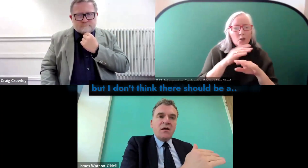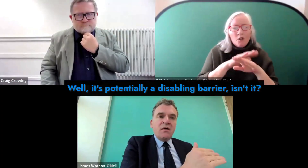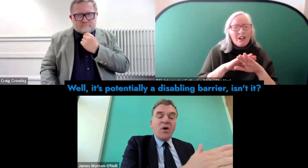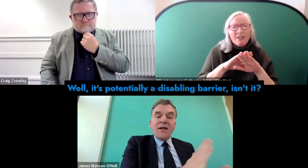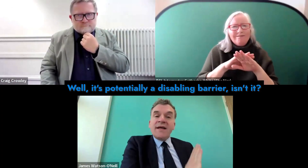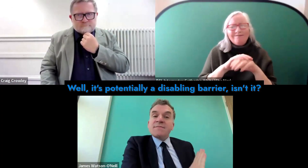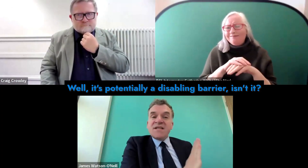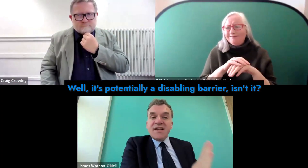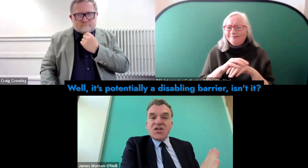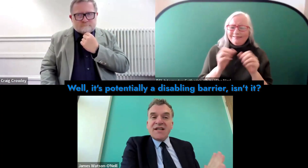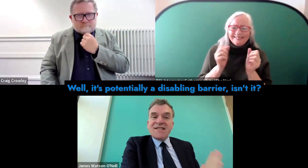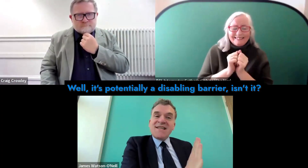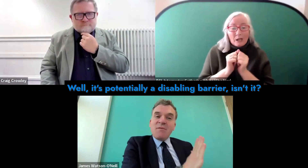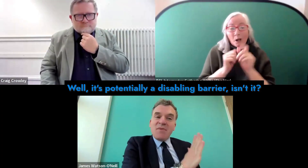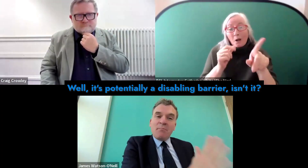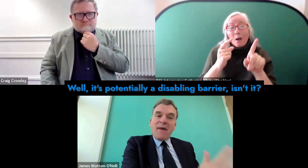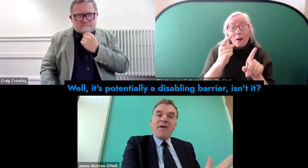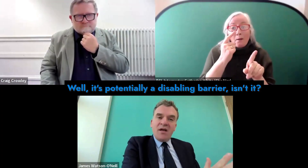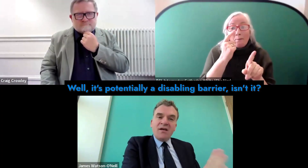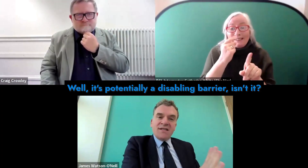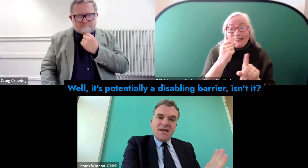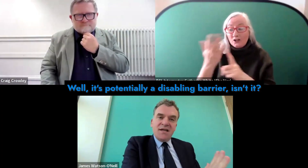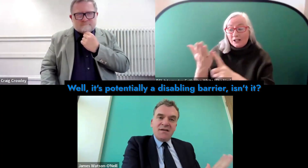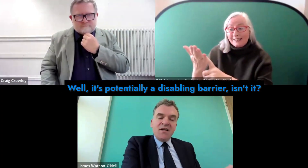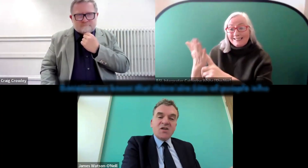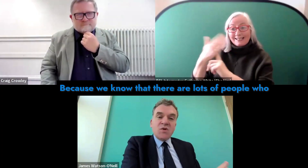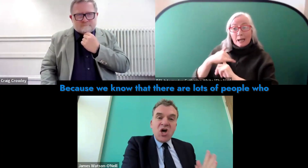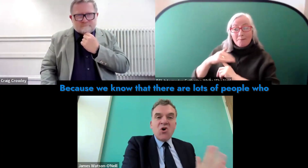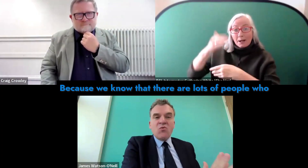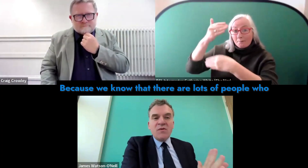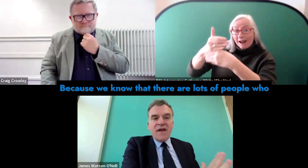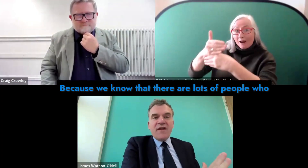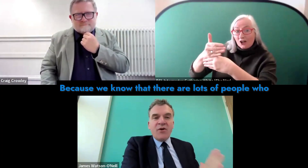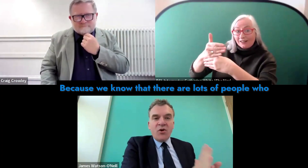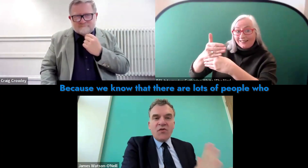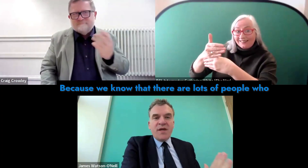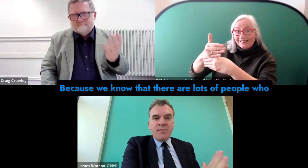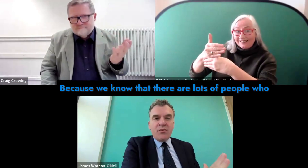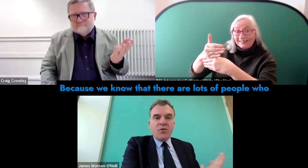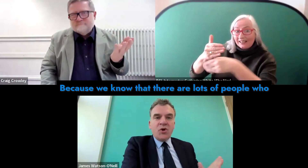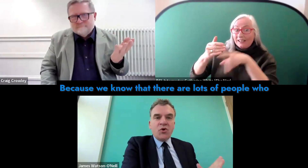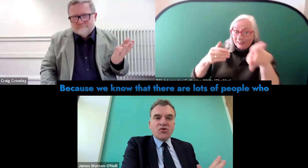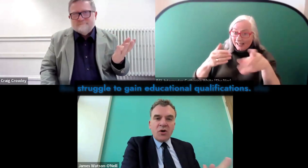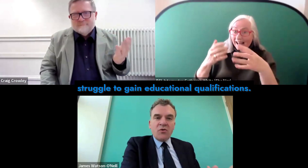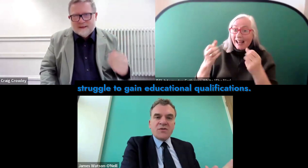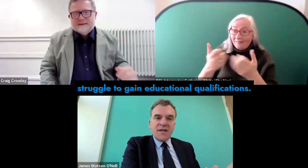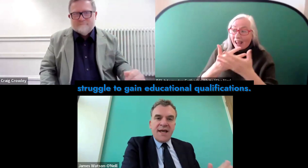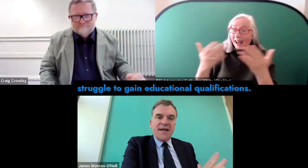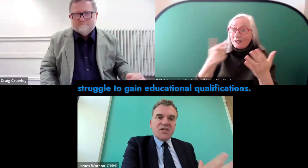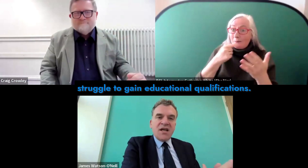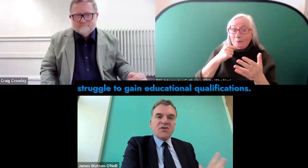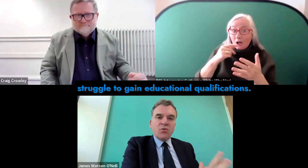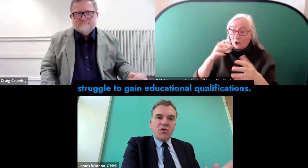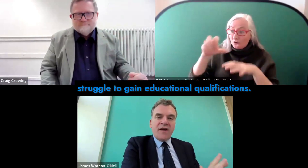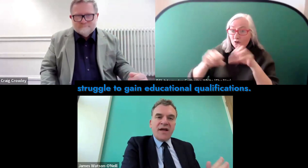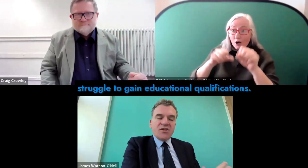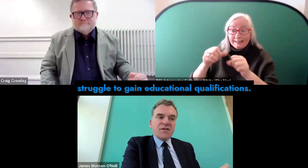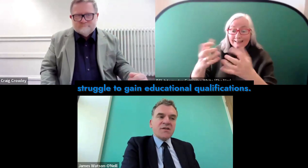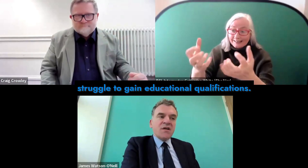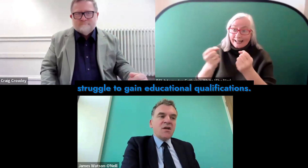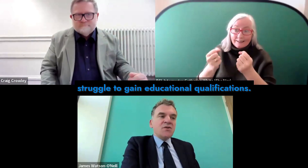be well, it's potentially a disabling barrier, isn't it? Because we know that there are lots of people who struggle to gain